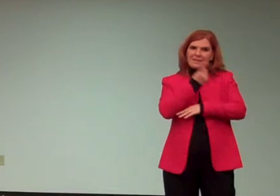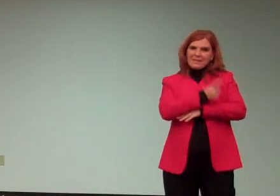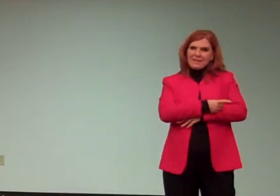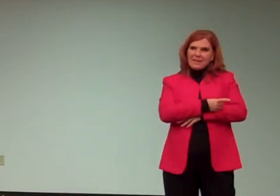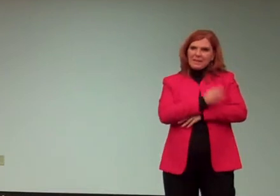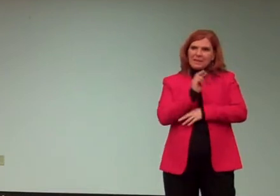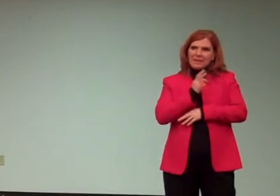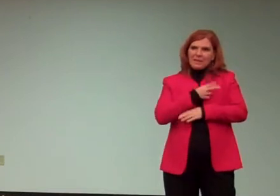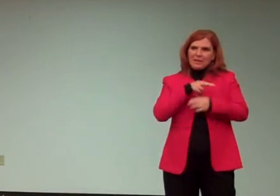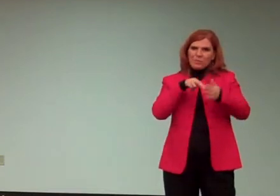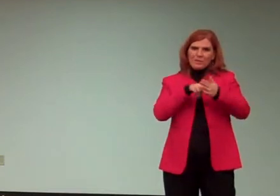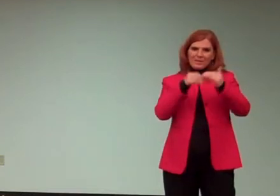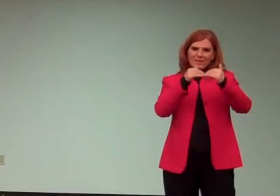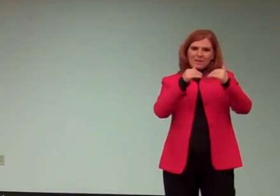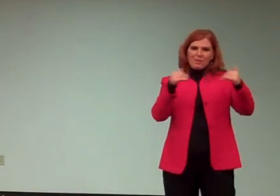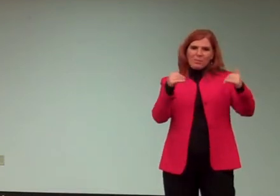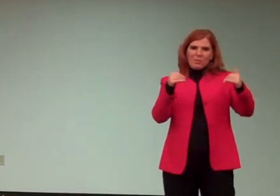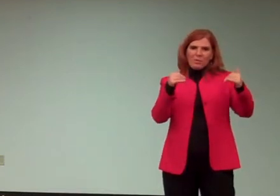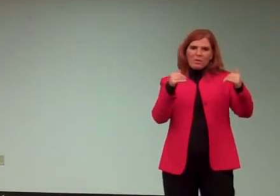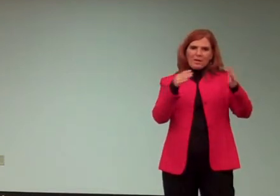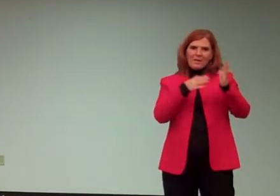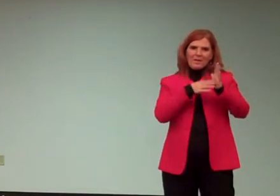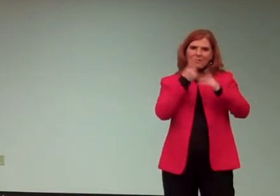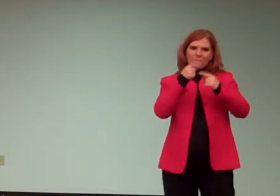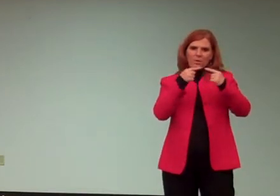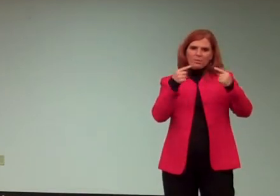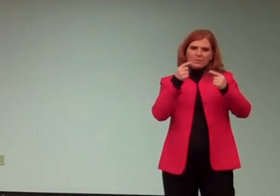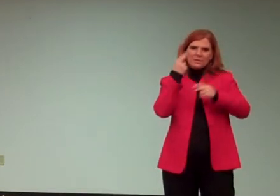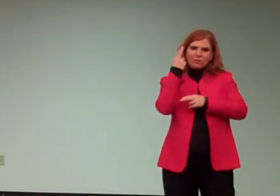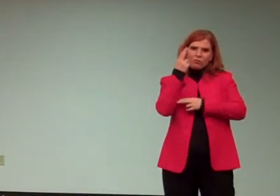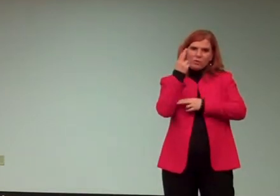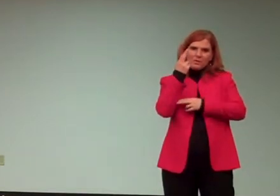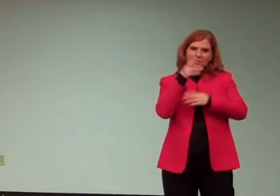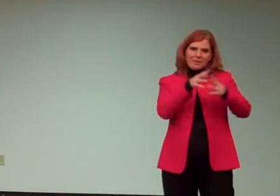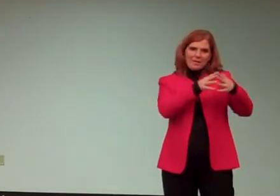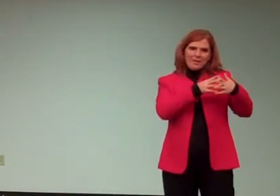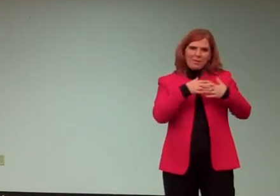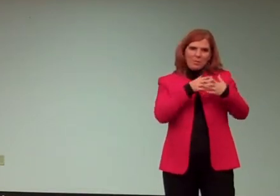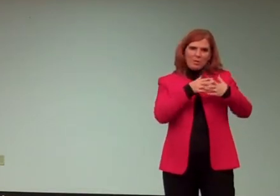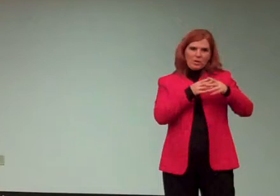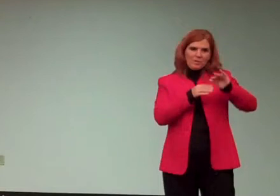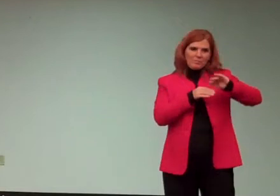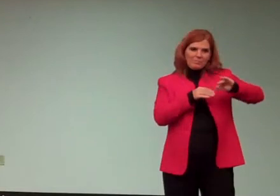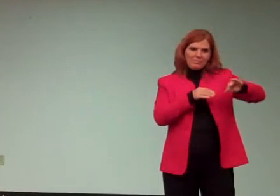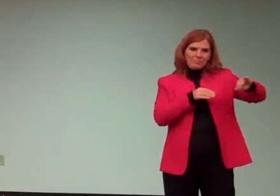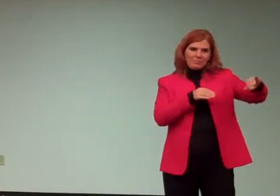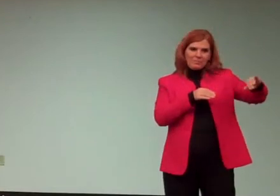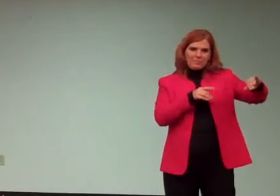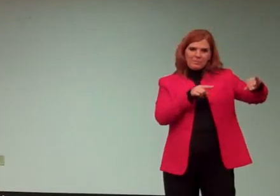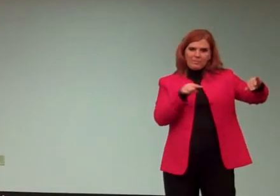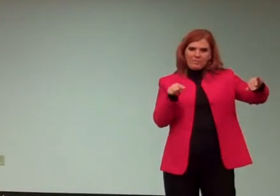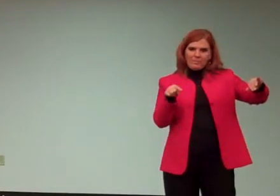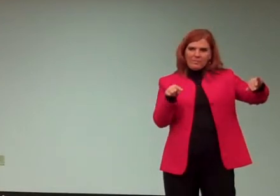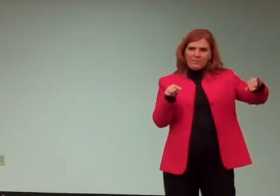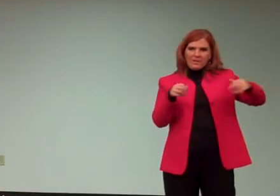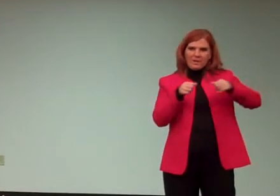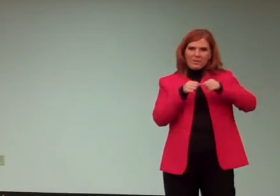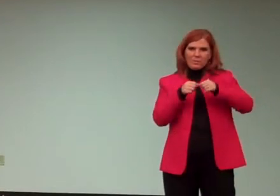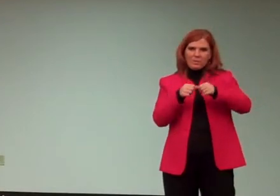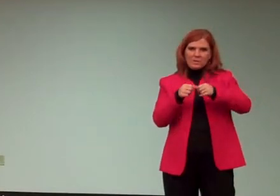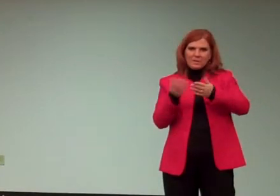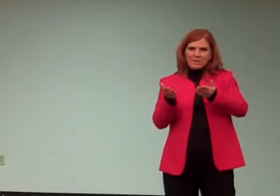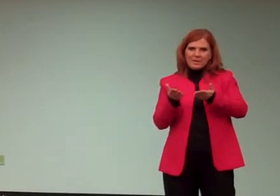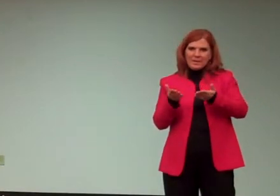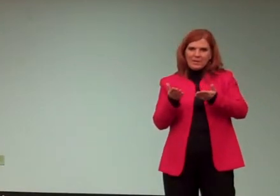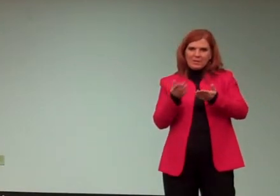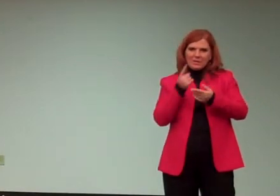We stand apart again, but for the exact opposite reasons. America has gone that way, and we're still